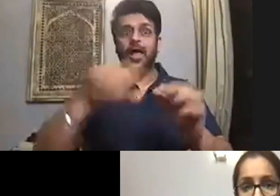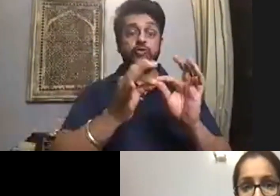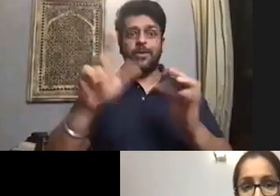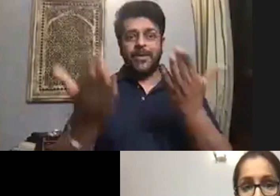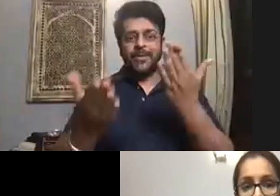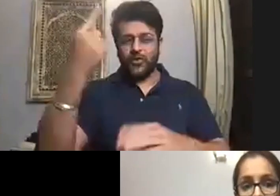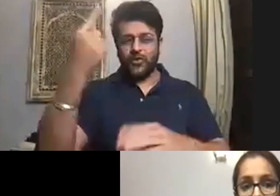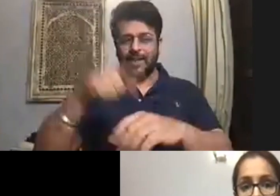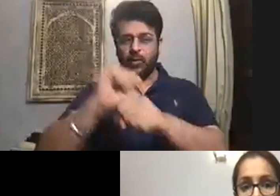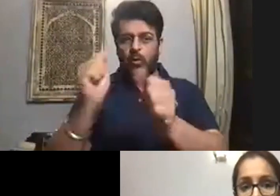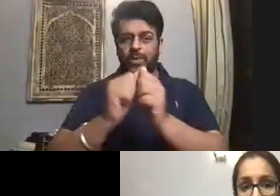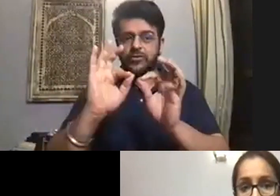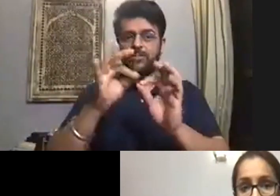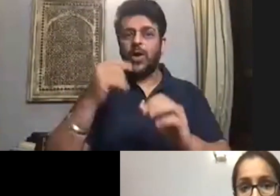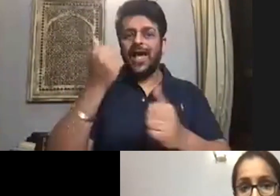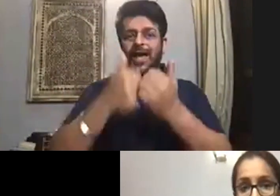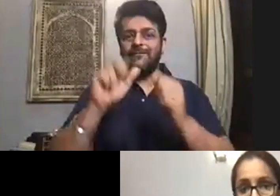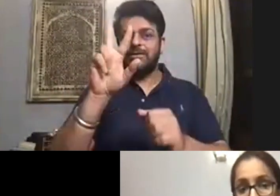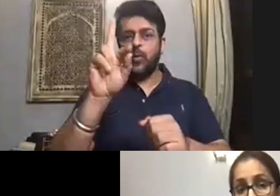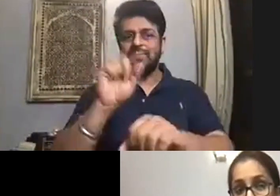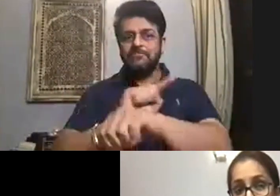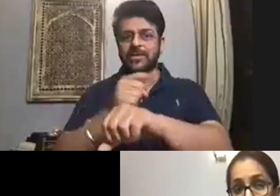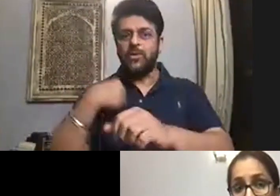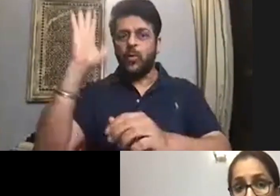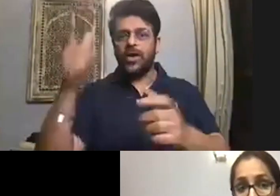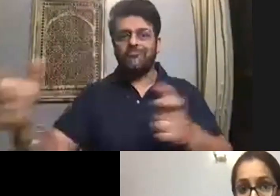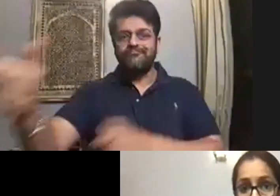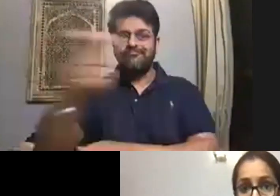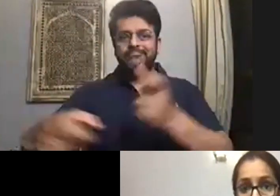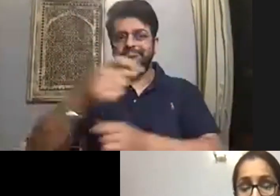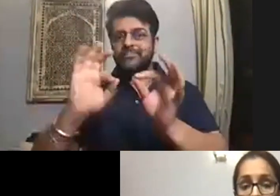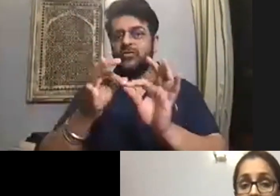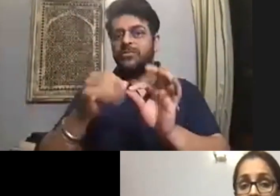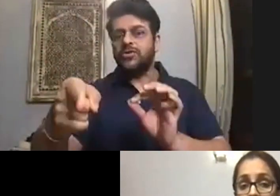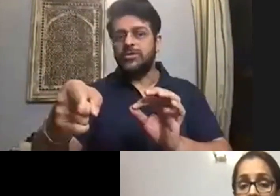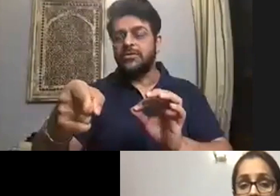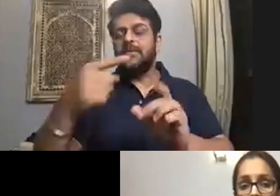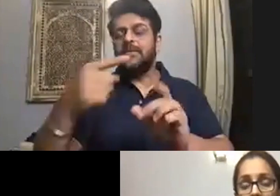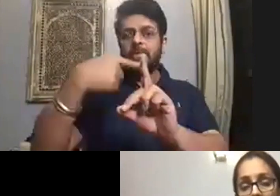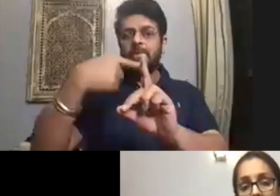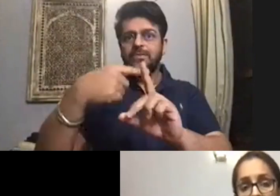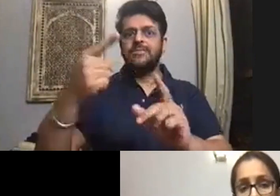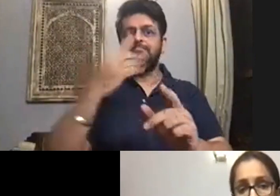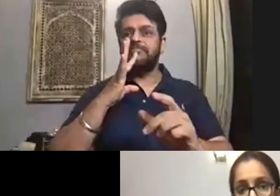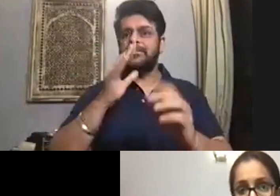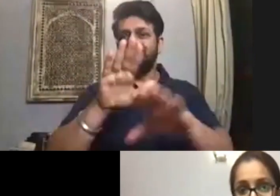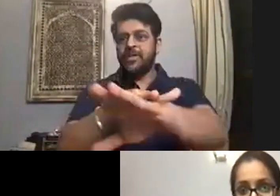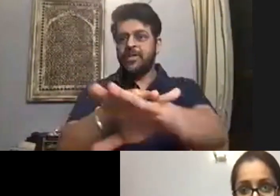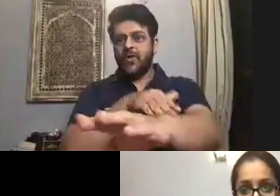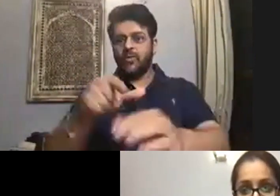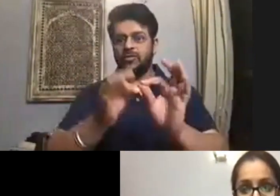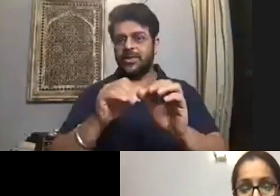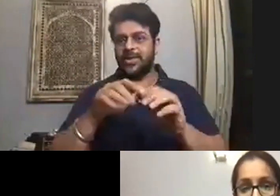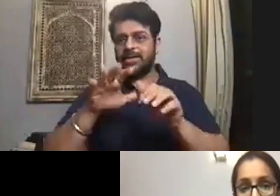also, the interpreters, maybe it's the first time also working, so we will be switching interpreters after every 20